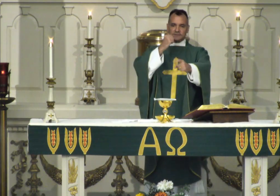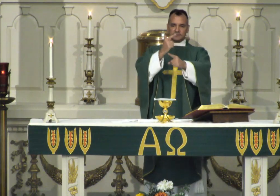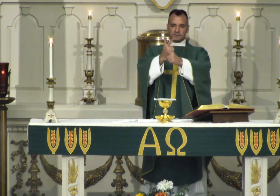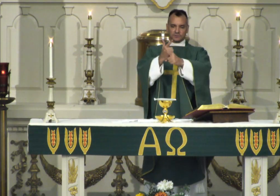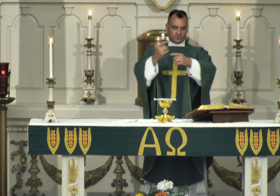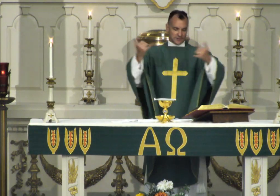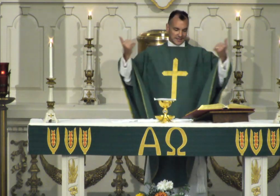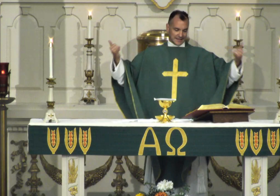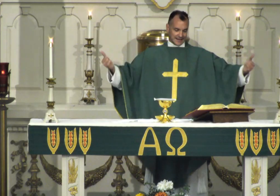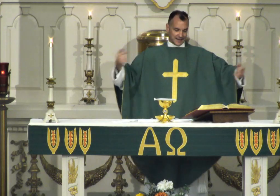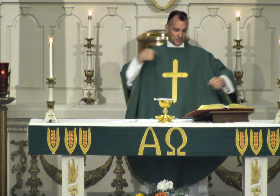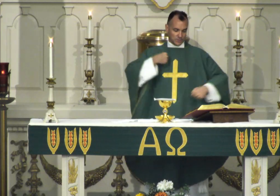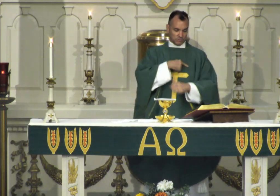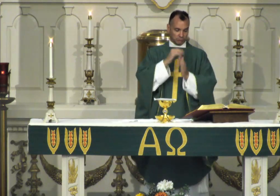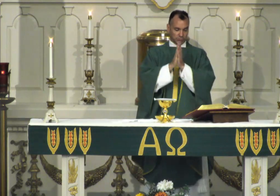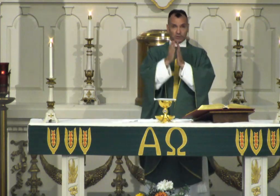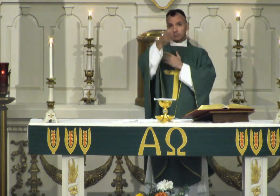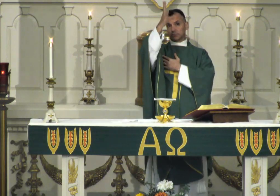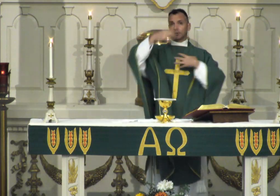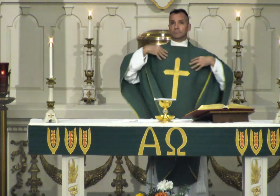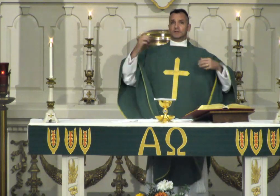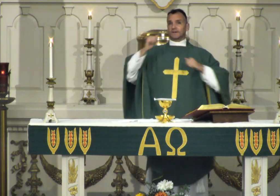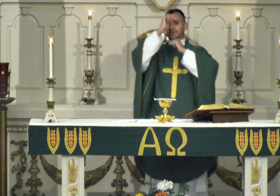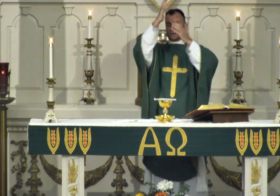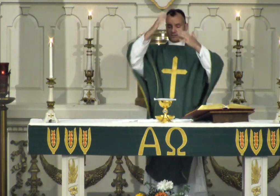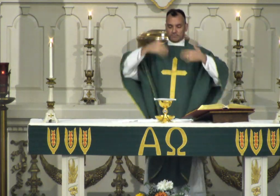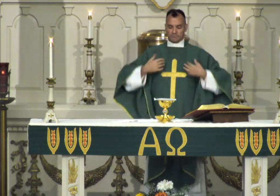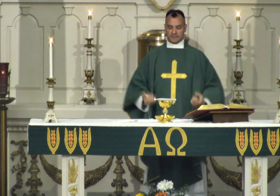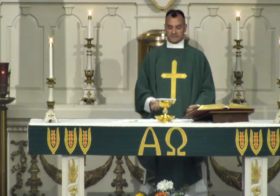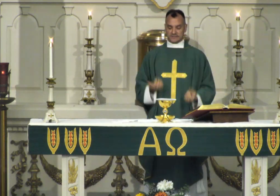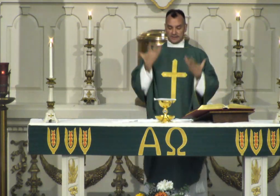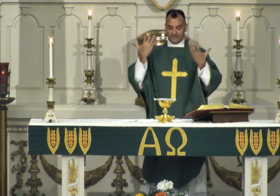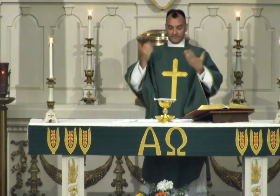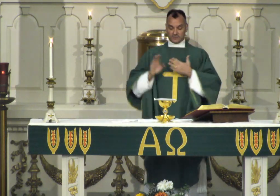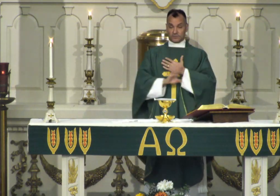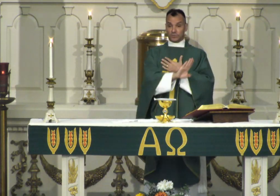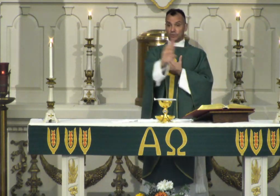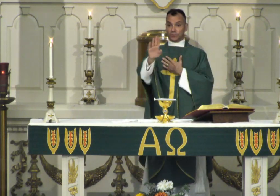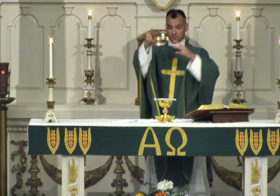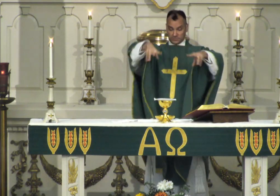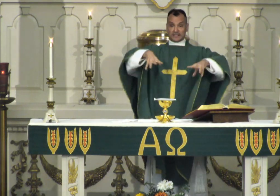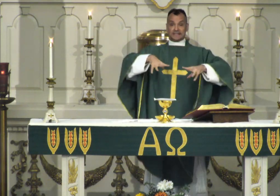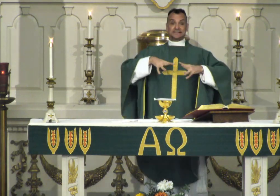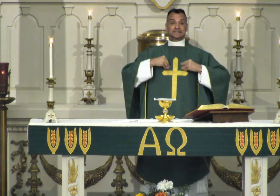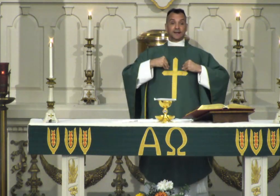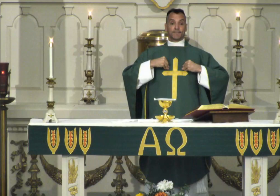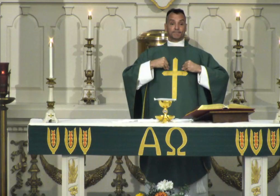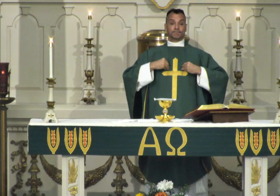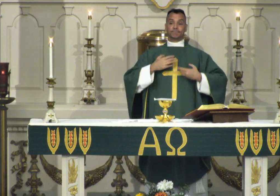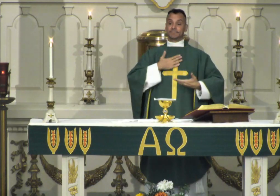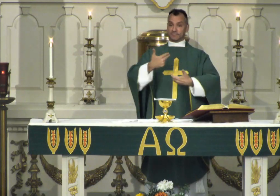Pray, brothers and sisters, that my sacrifice and yours may be acceptable to God, the Almighty Father.